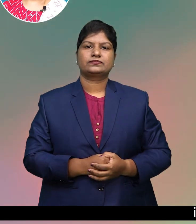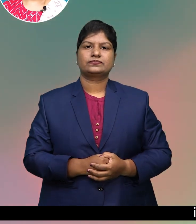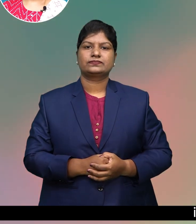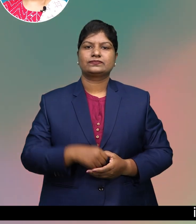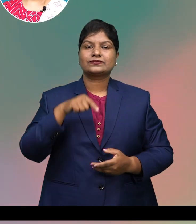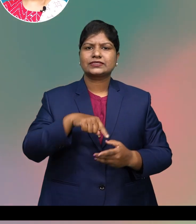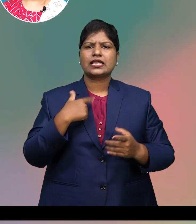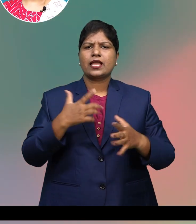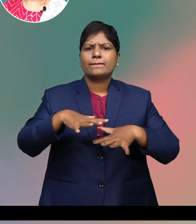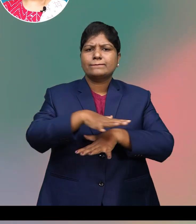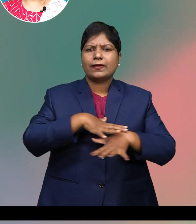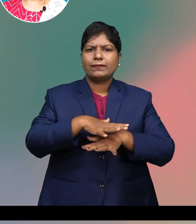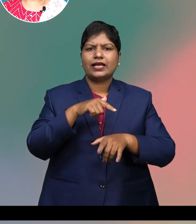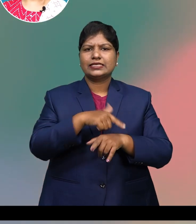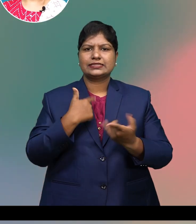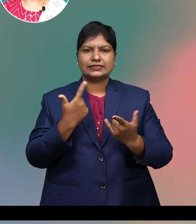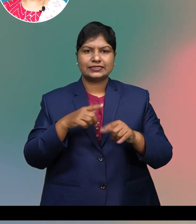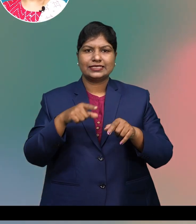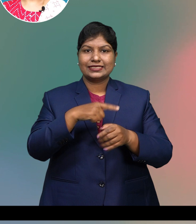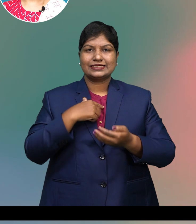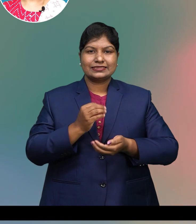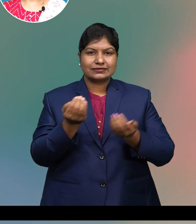in preparation for childbirth.